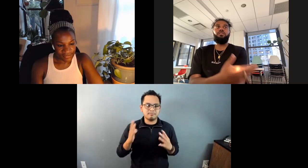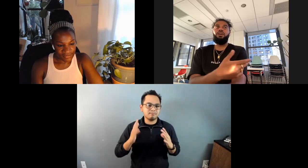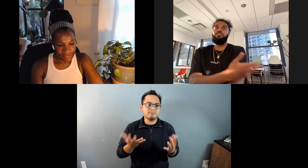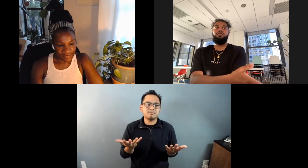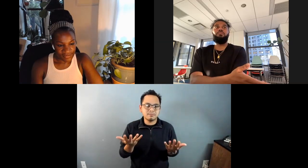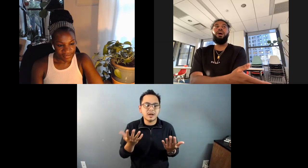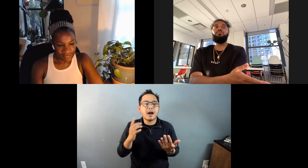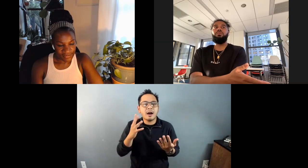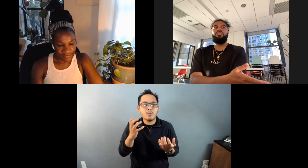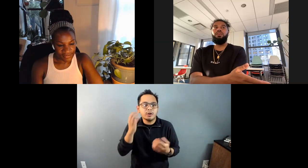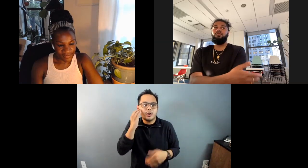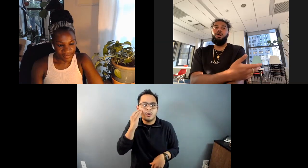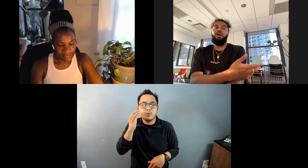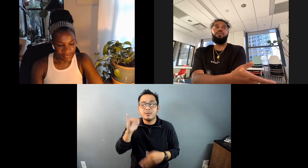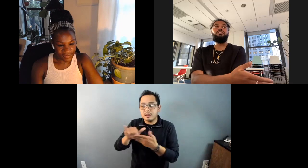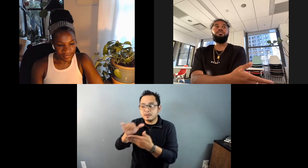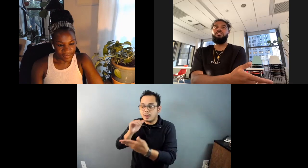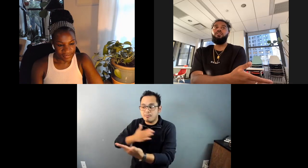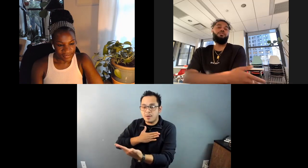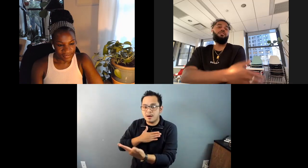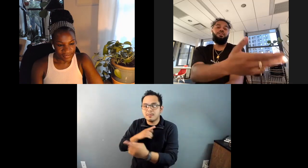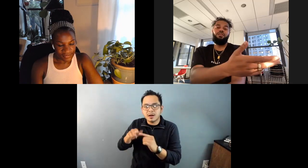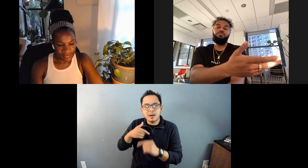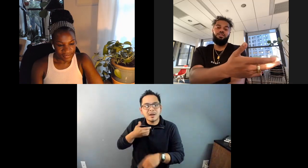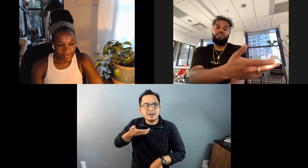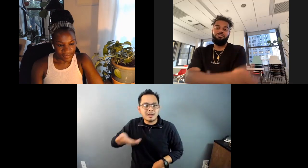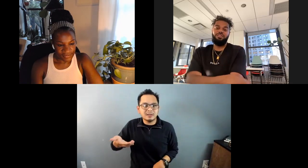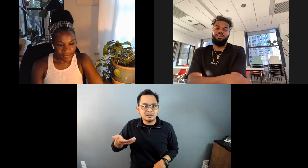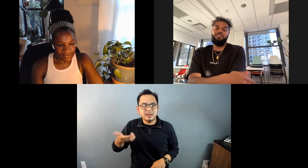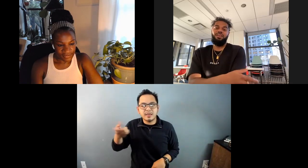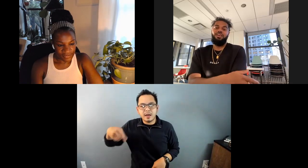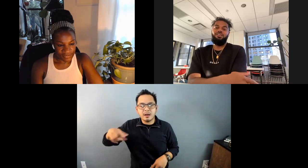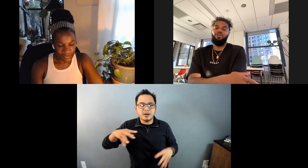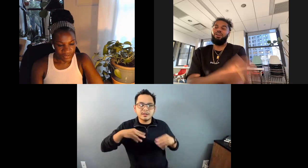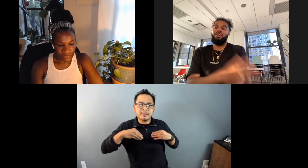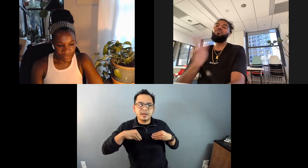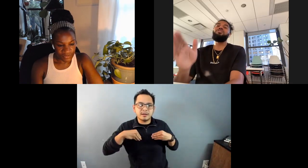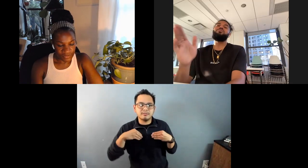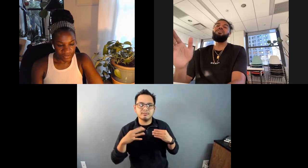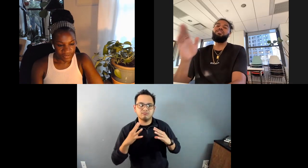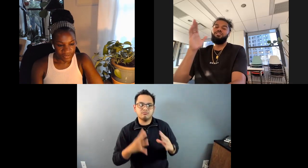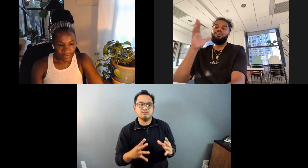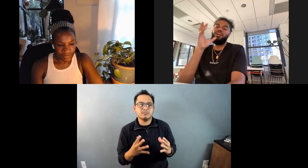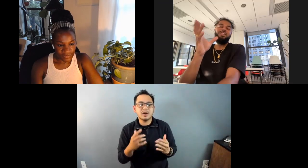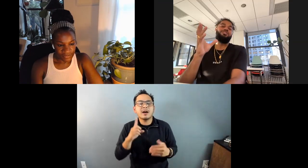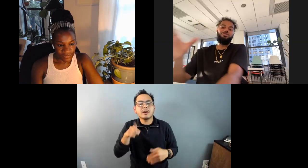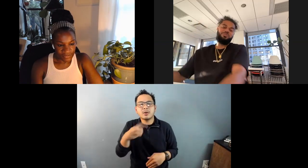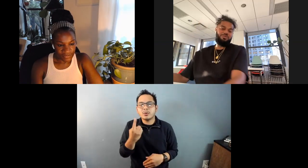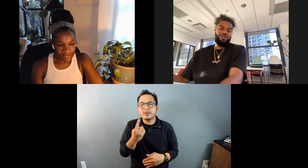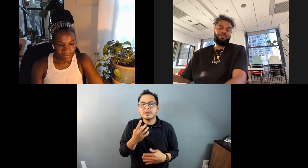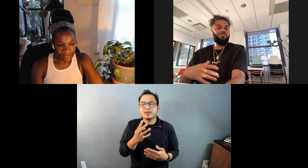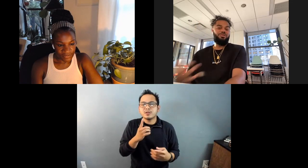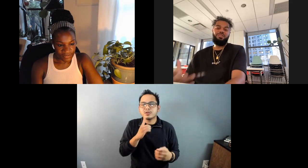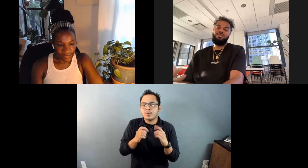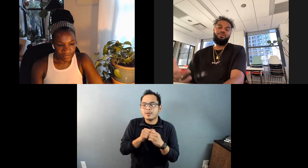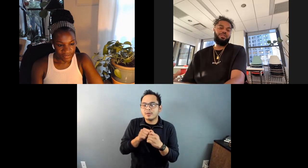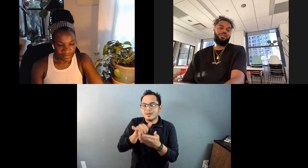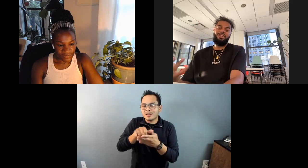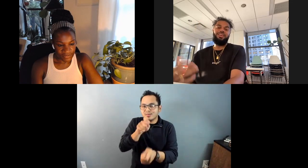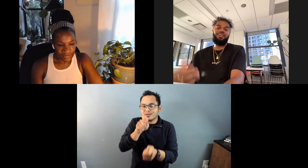doesn't like that's the constant problem with language. Like it's like terms can't like fully represent people. And like yeah. that is